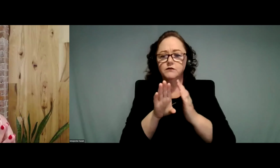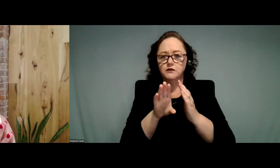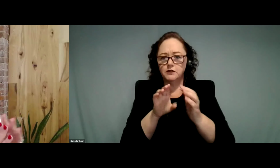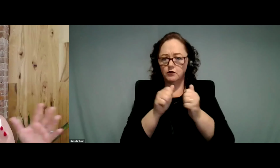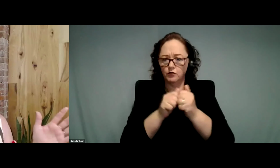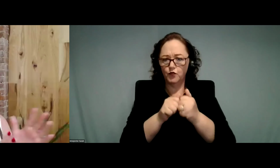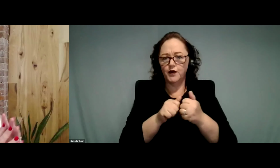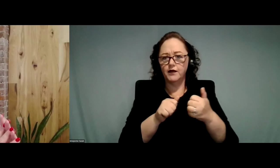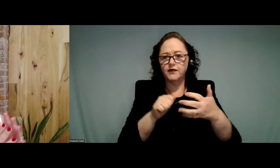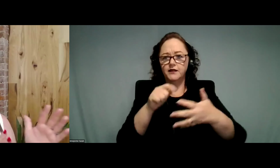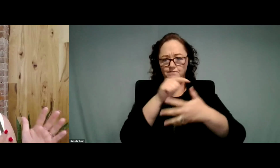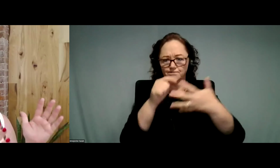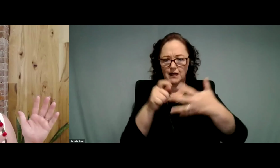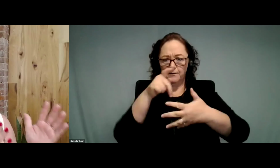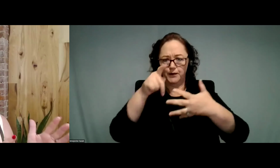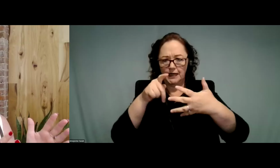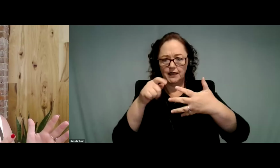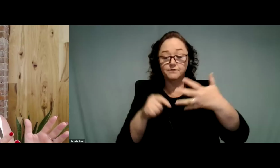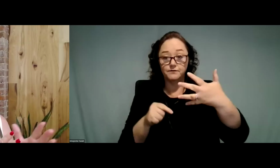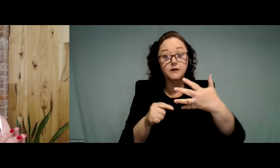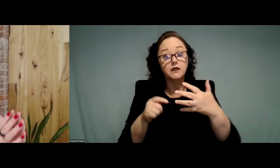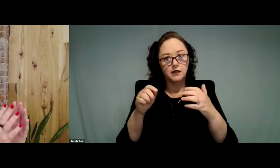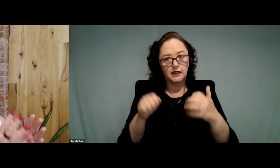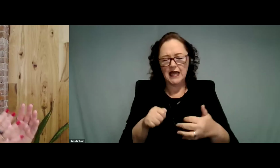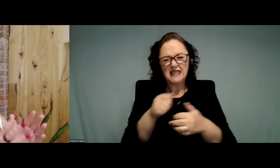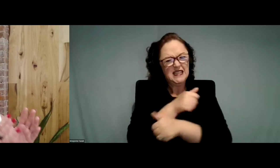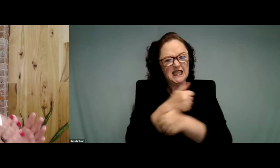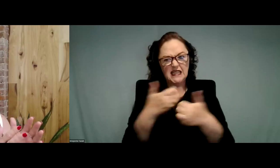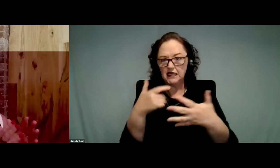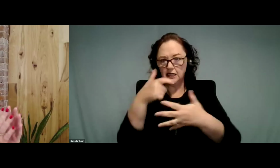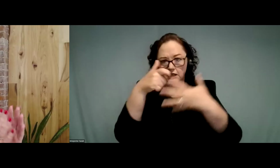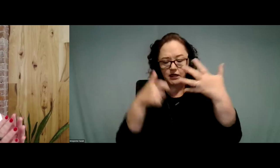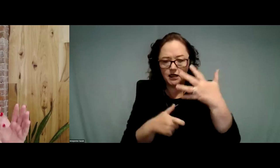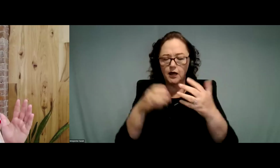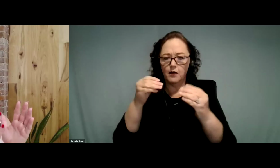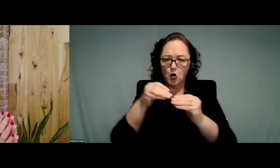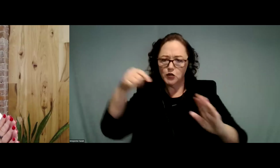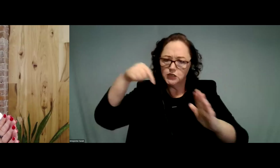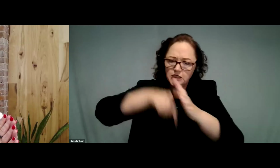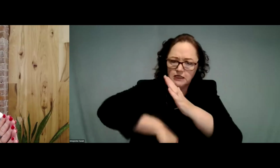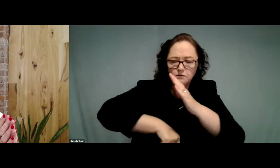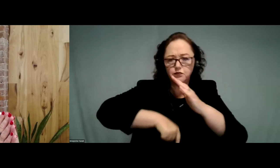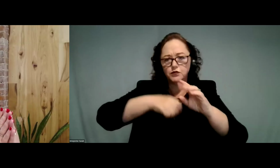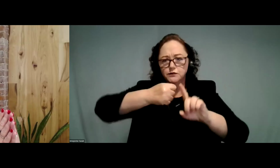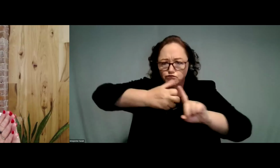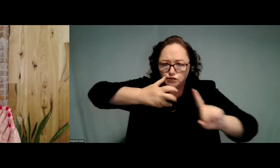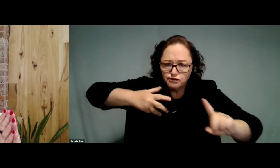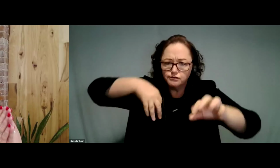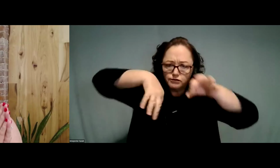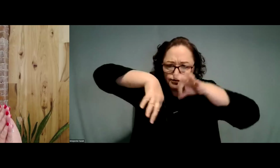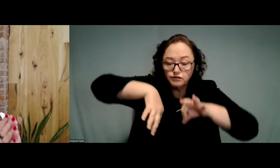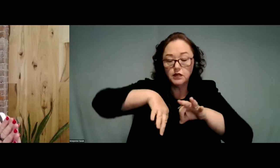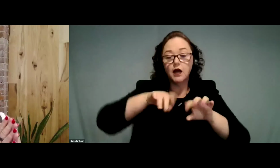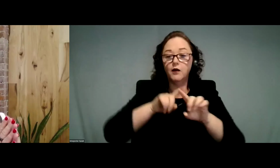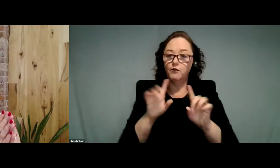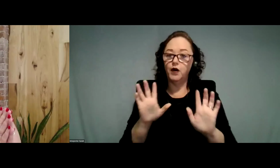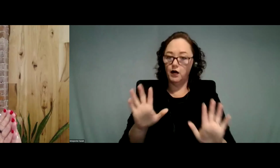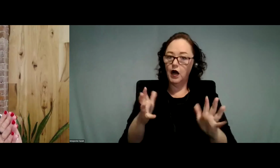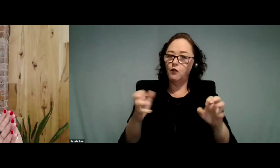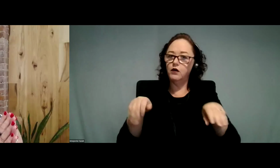we could go deep into each one of these, but I just wanted to give you a simple framework that you can look